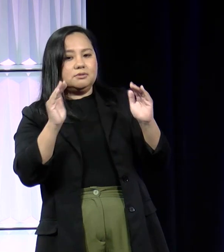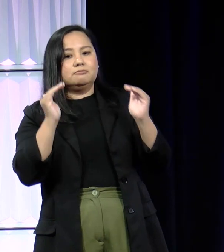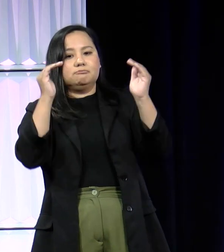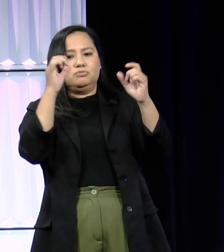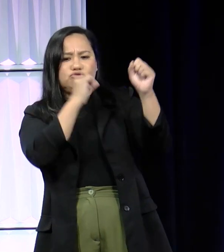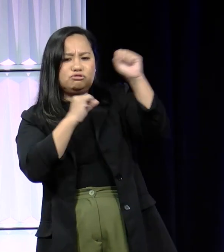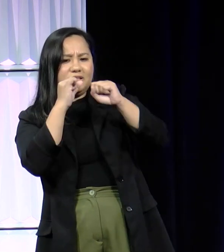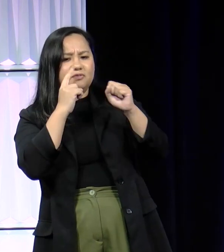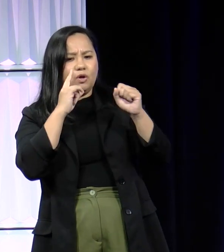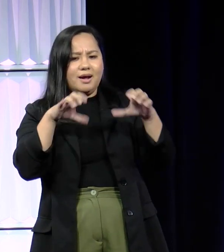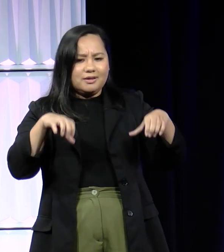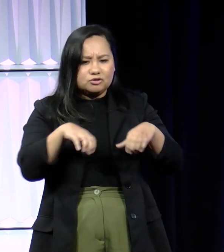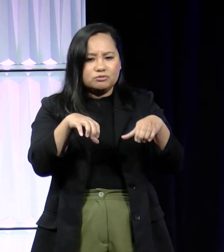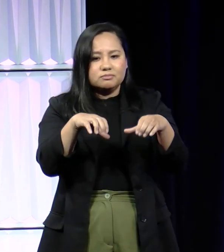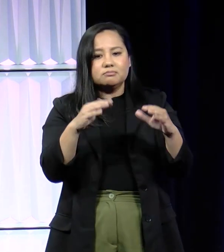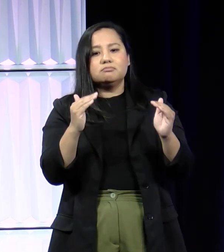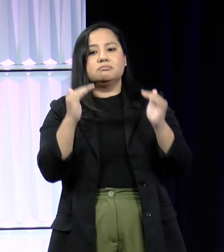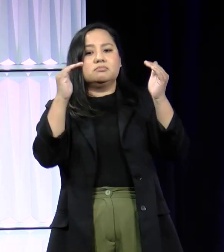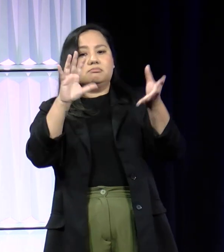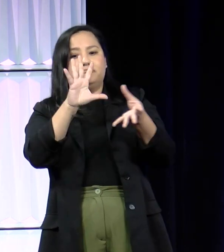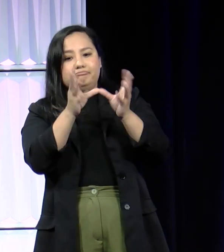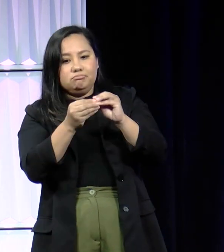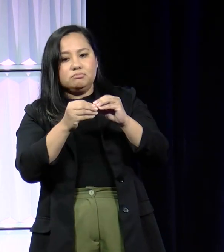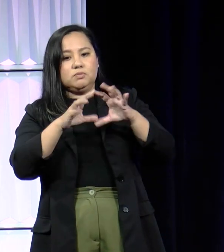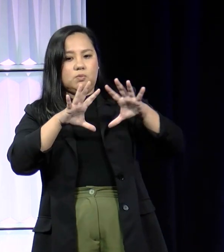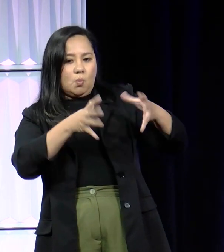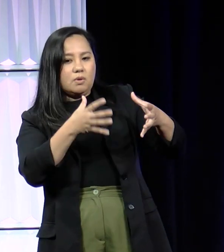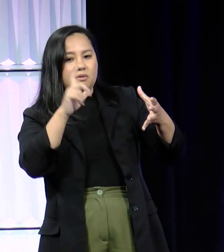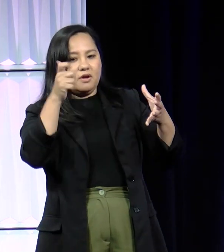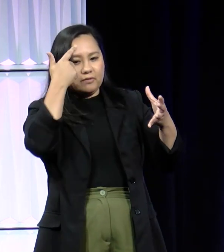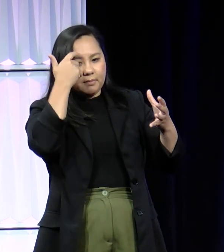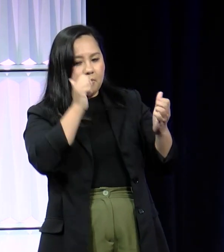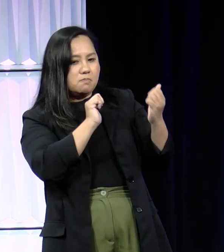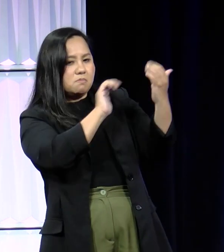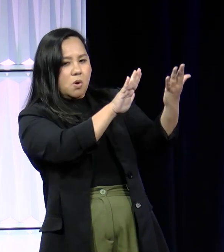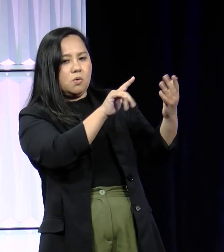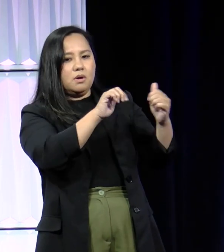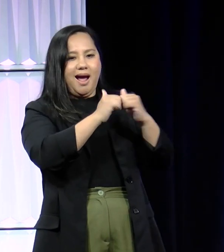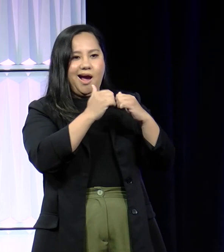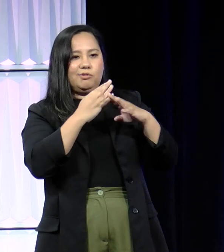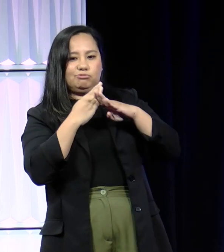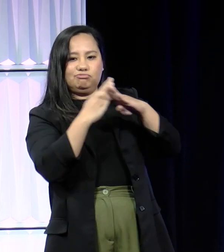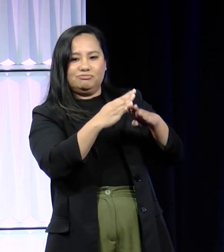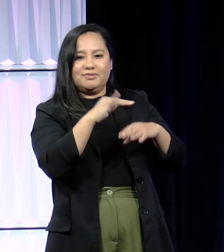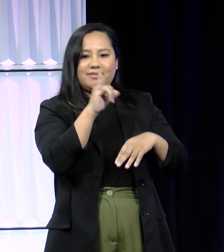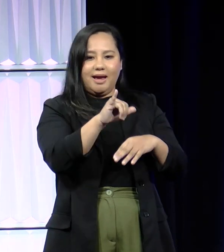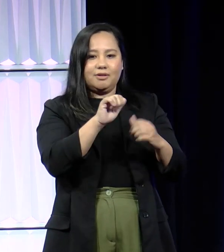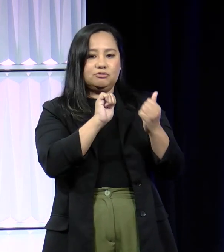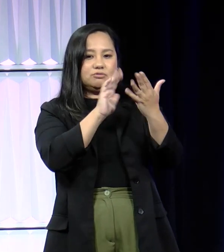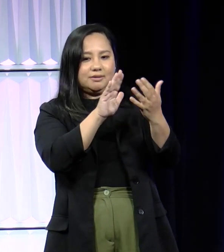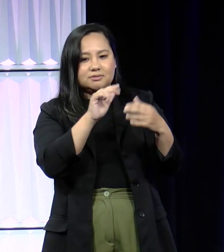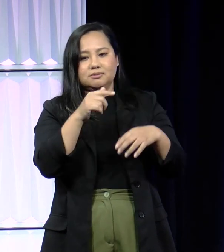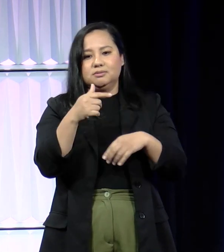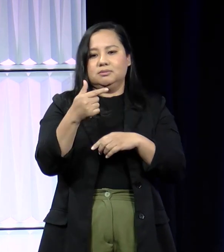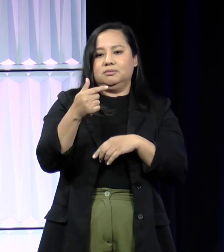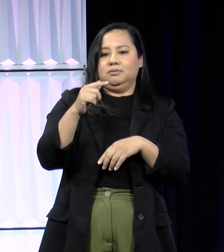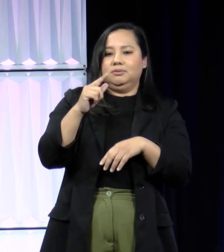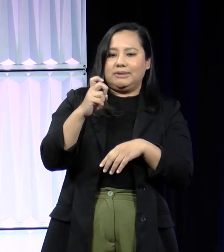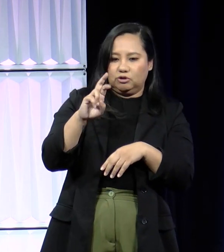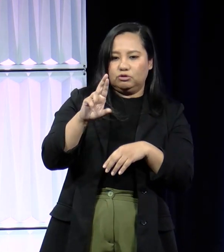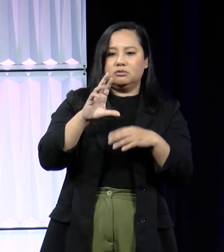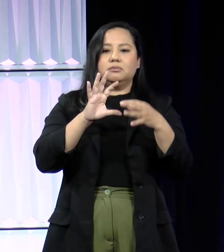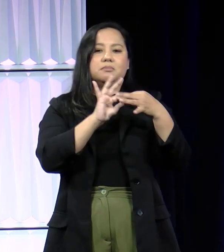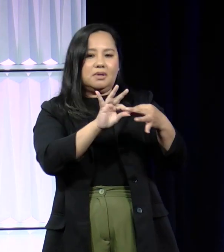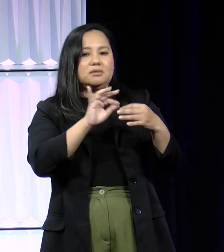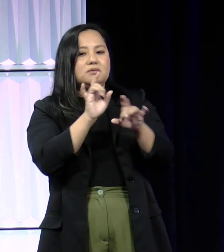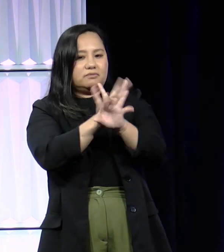whole government approach to preventing and addressing gender-based violence across the country. Tomorrow night, you will have the